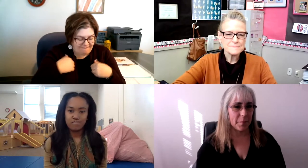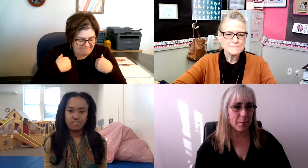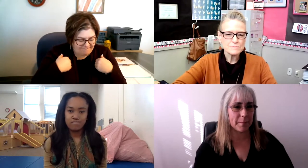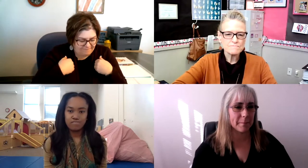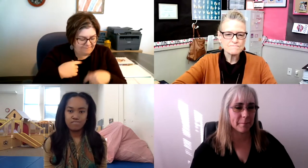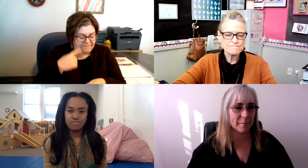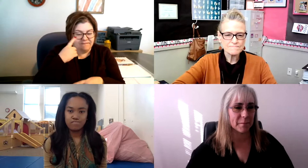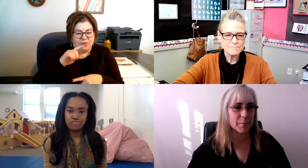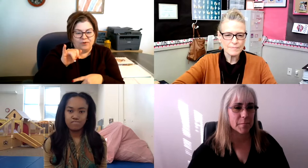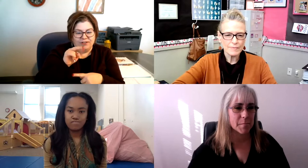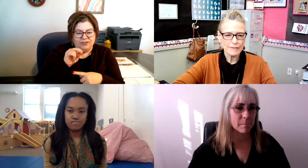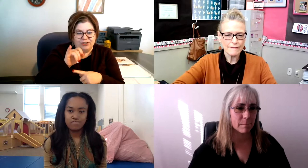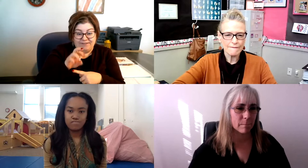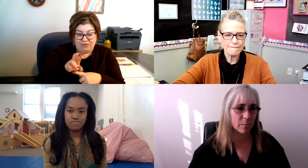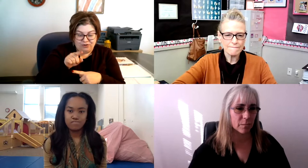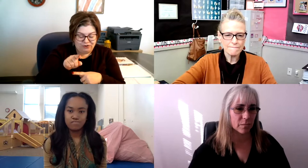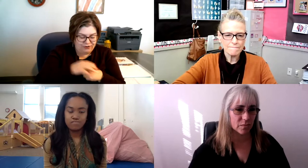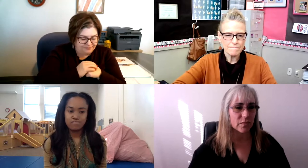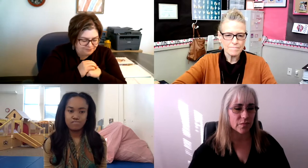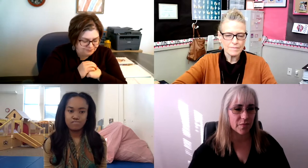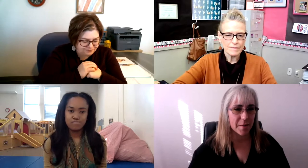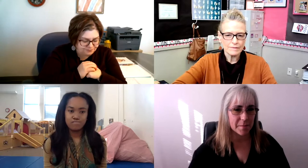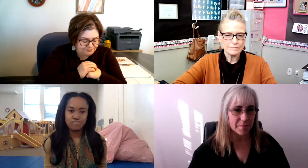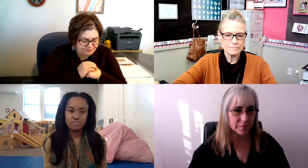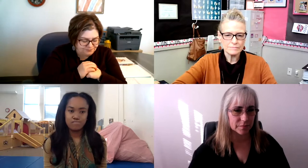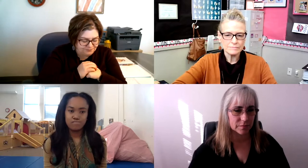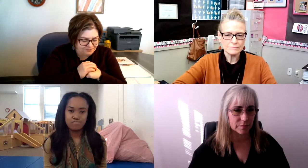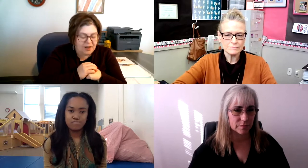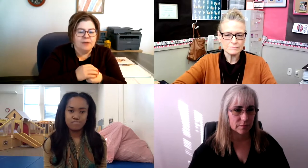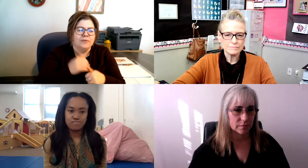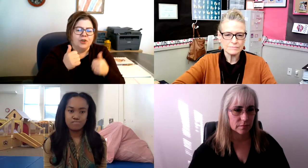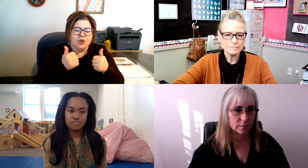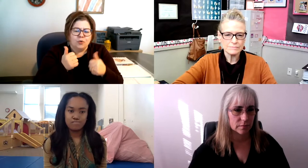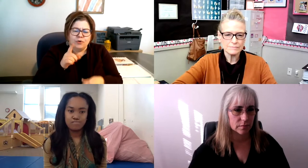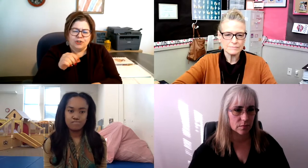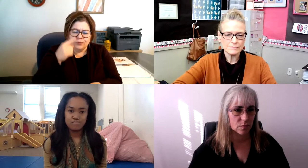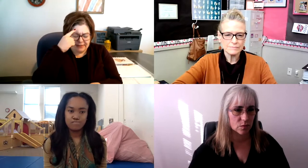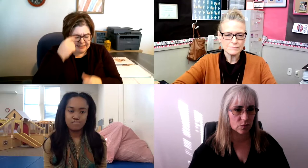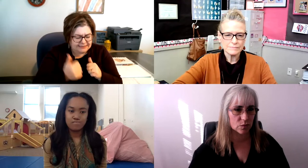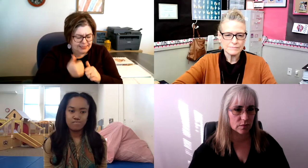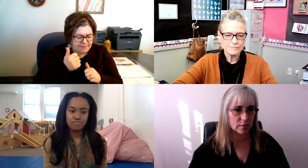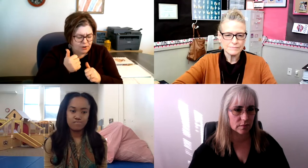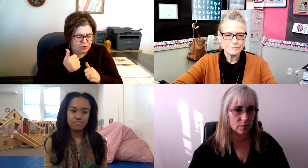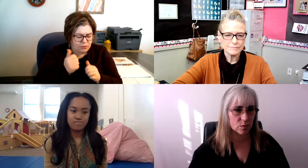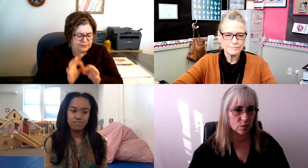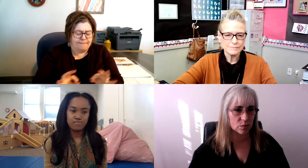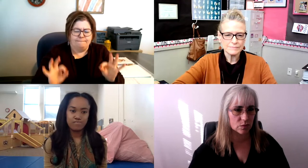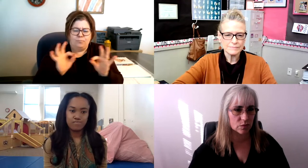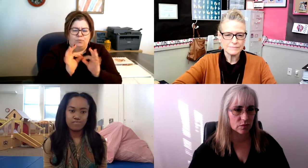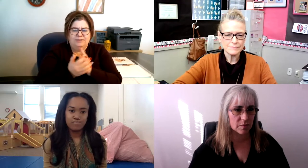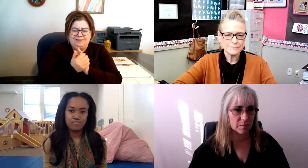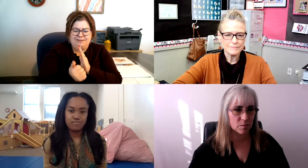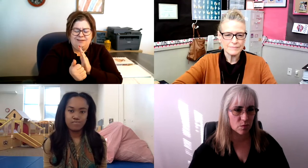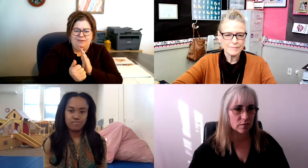Excuse me, we're gonna go ahead and get started with the first question I have. That's for Jennifer. Which do